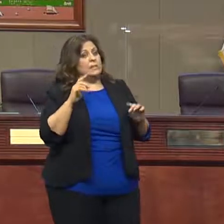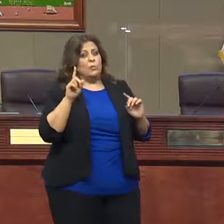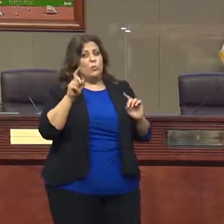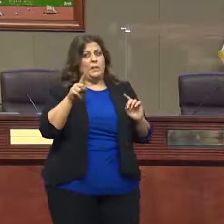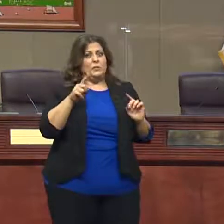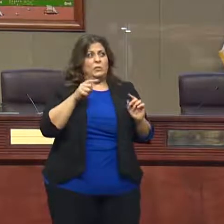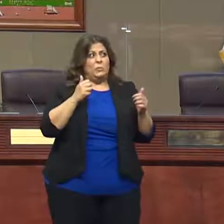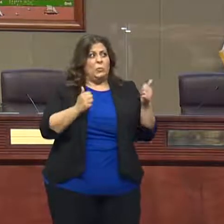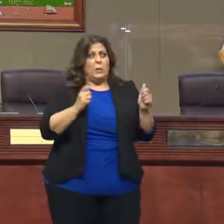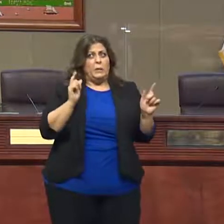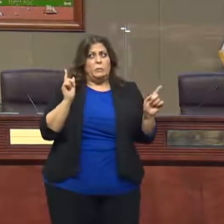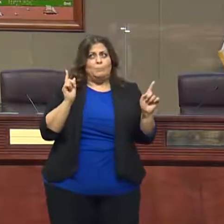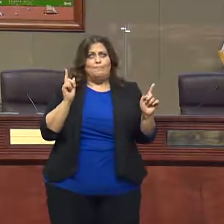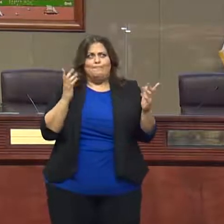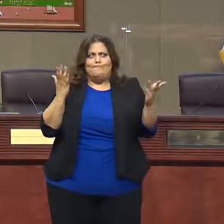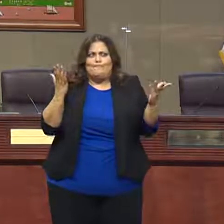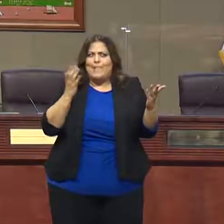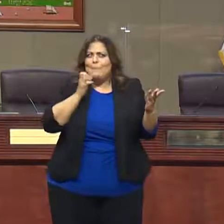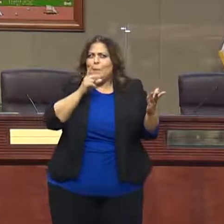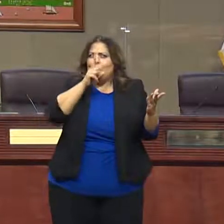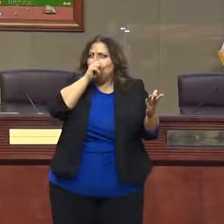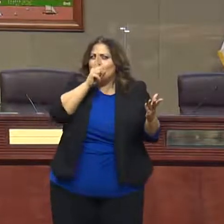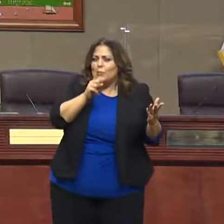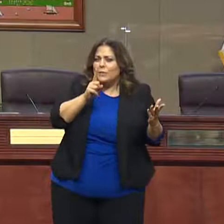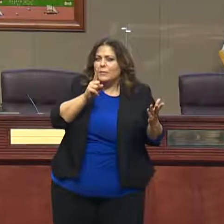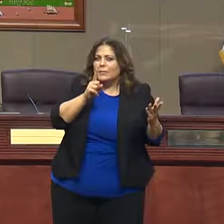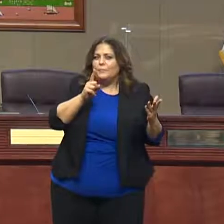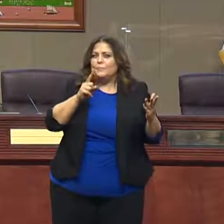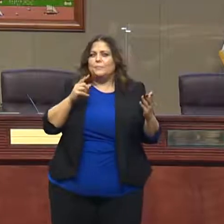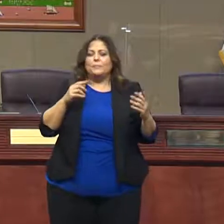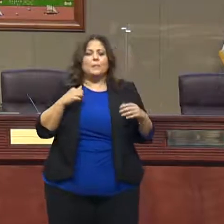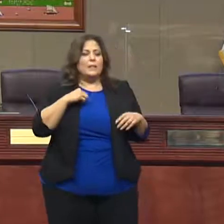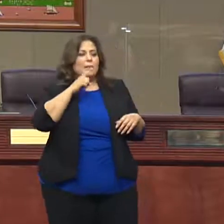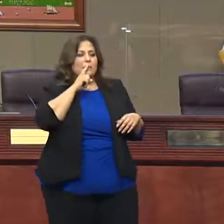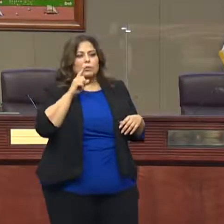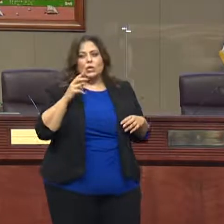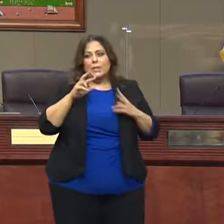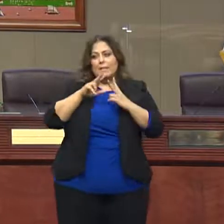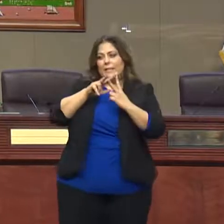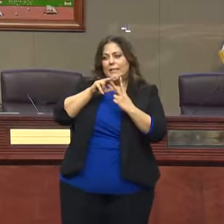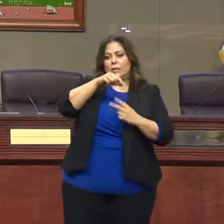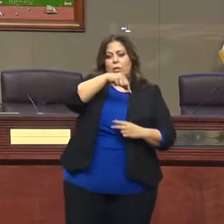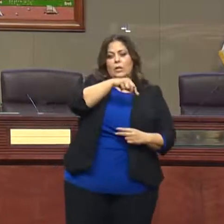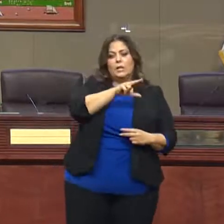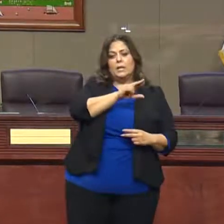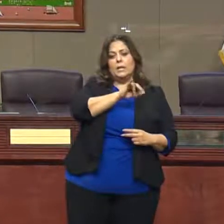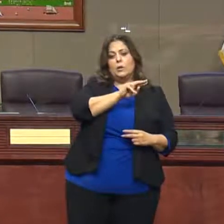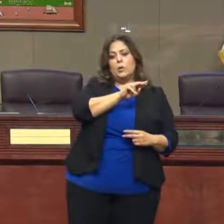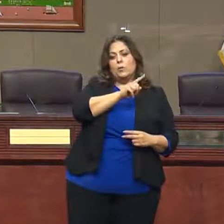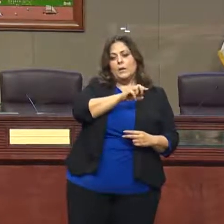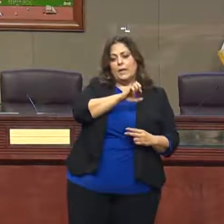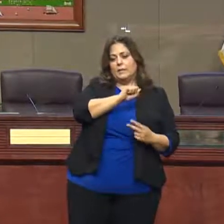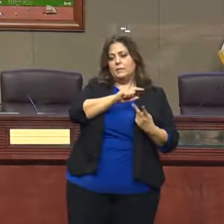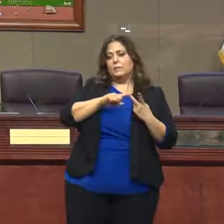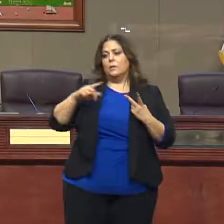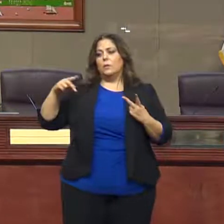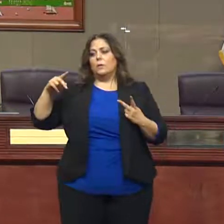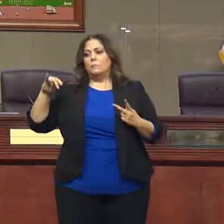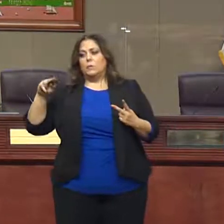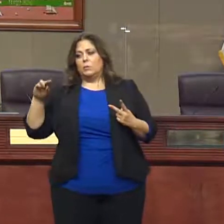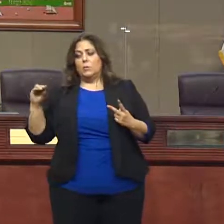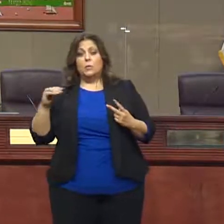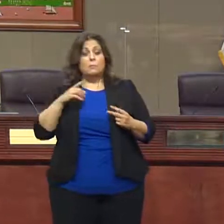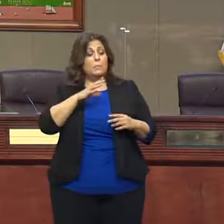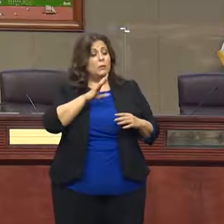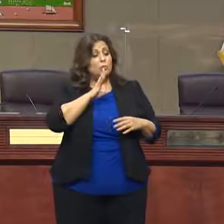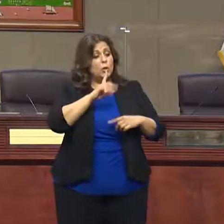for you, Dr. Pino, or Sergeant Quinones, Mr. Quinones. But with your announcement of the